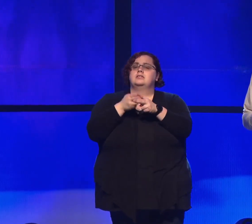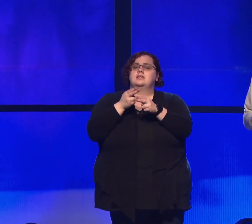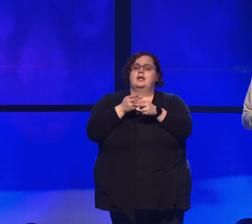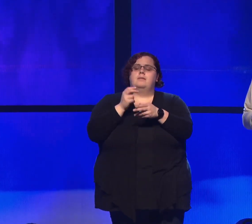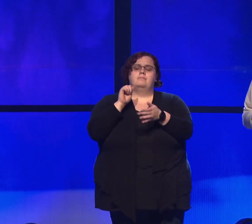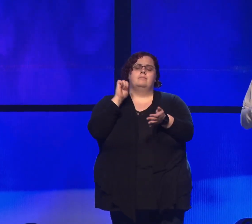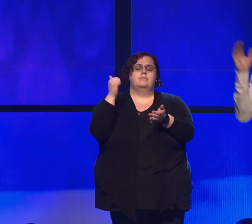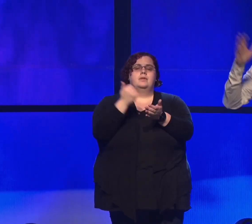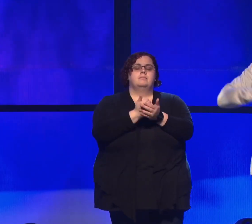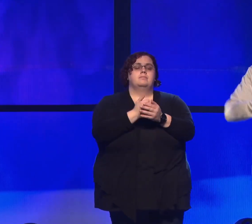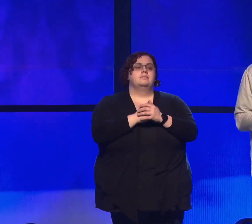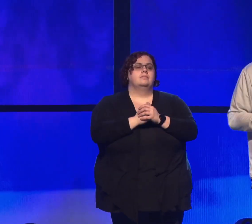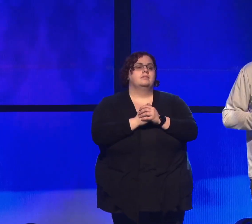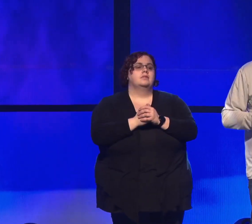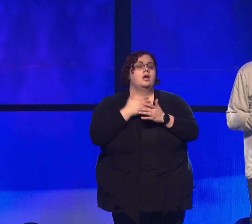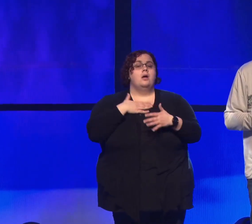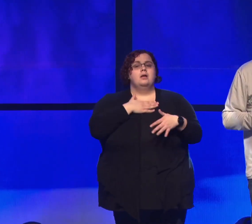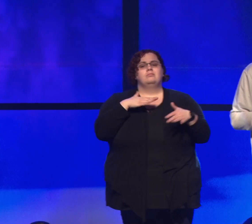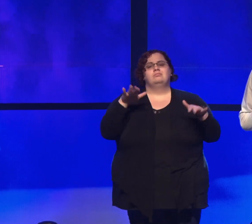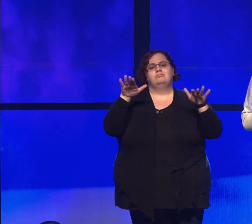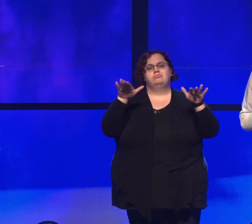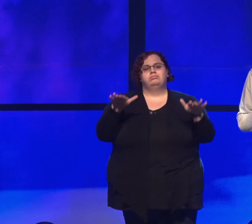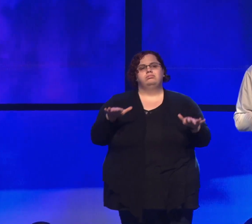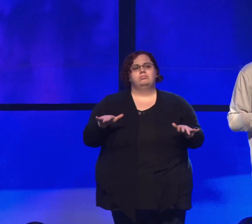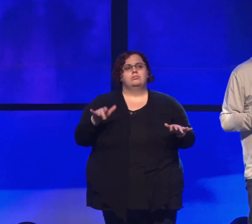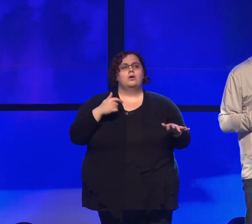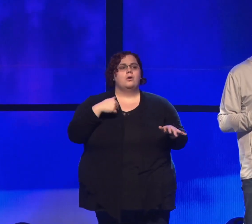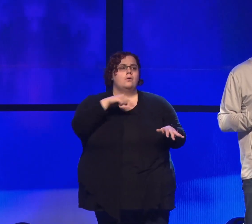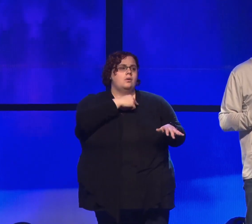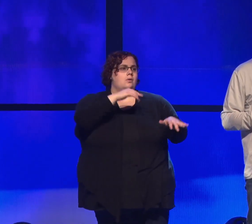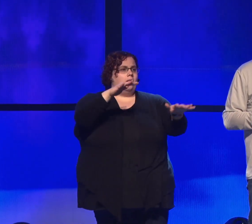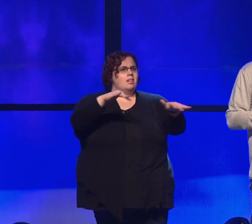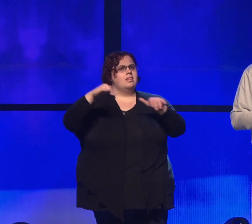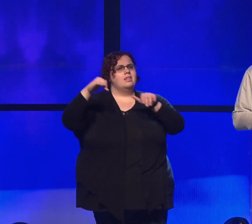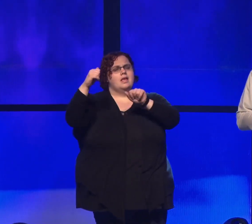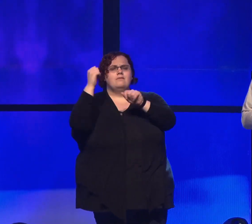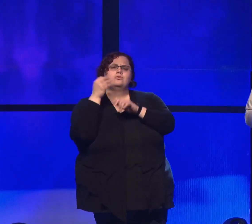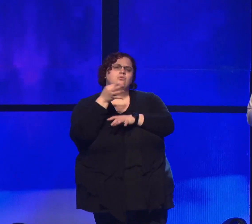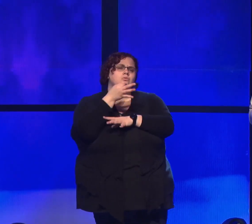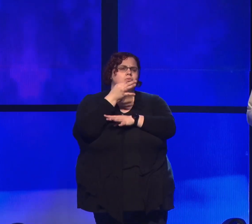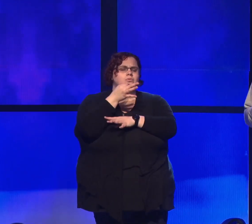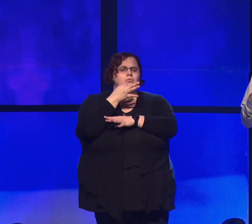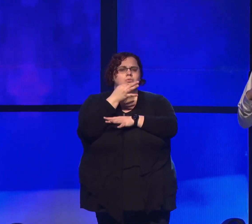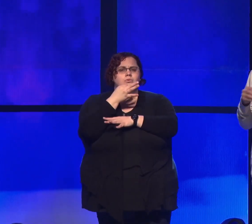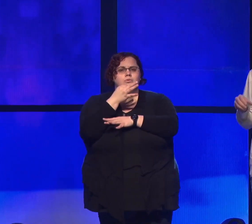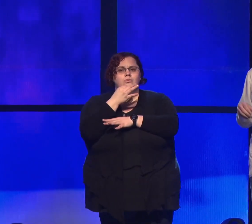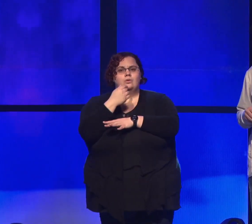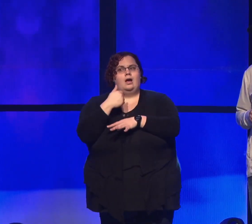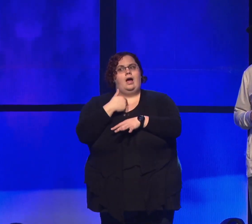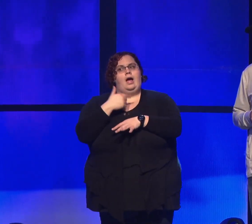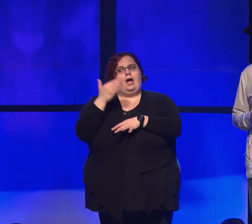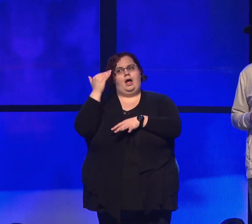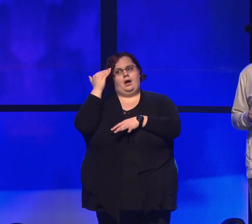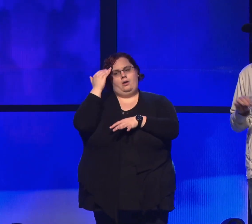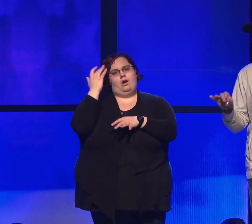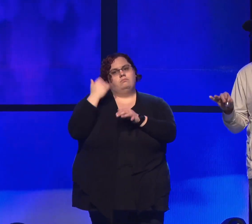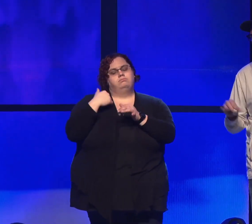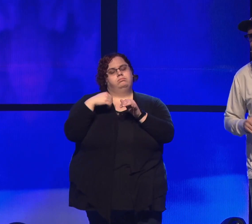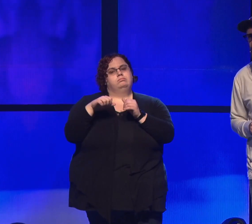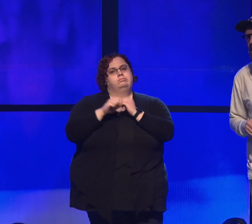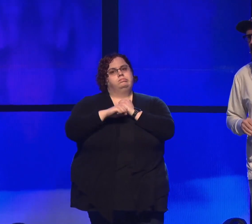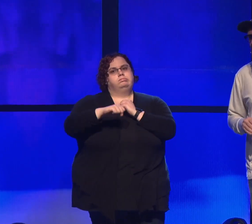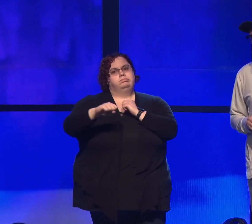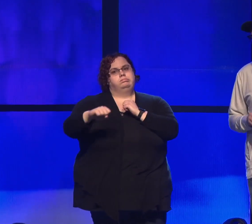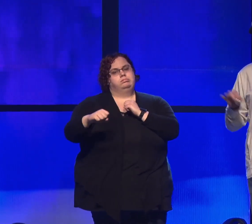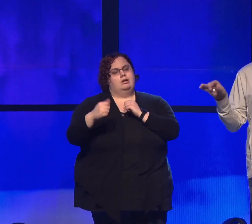Amen. Go ahead and take a seat. Gonna get you out of here in just a moment. I know I have gone long today. You